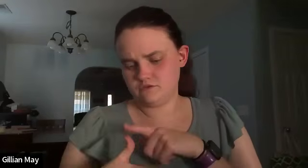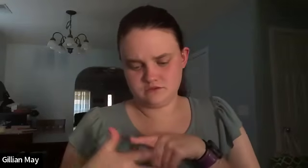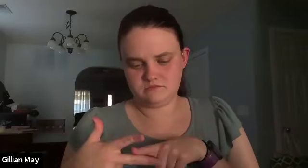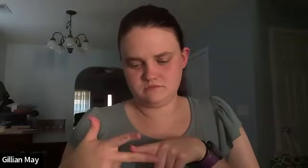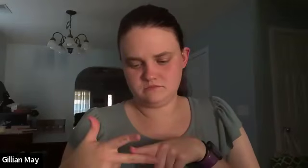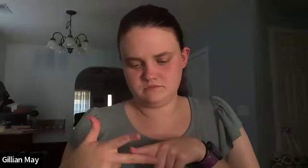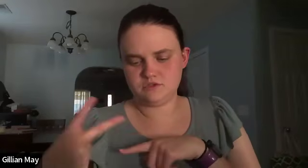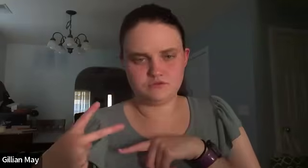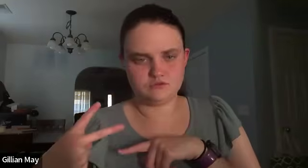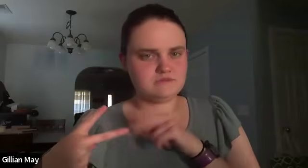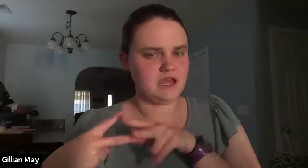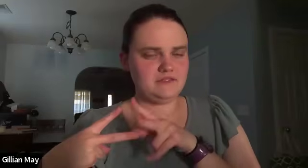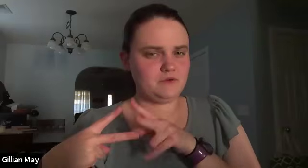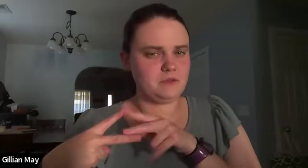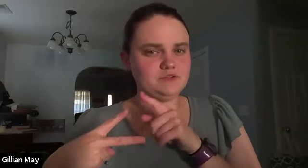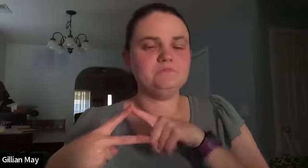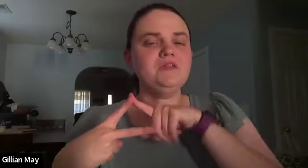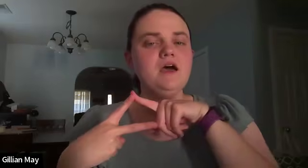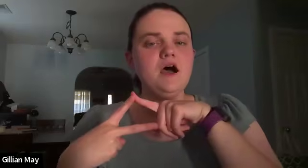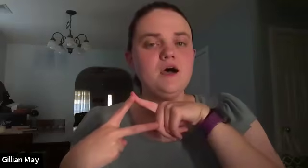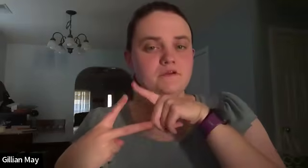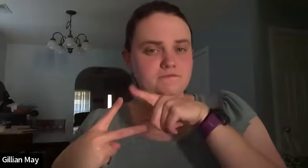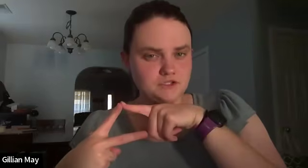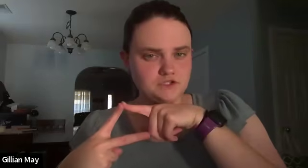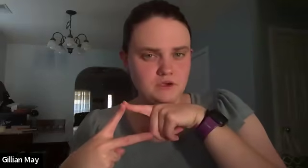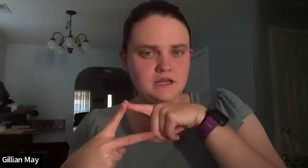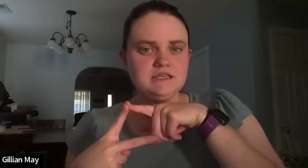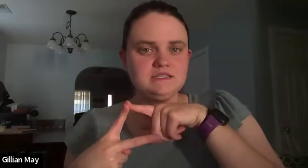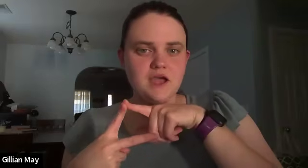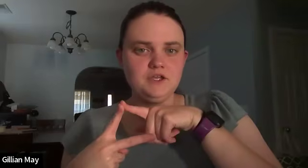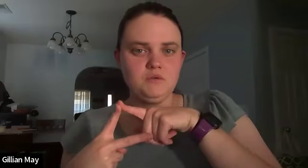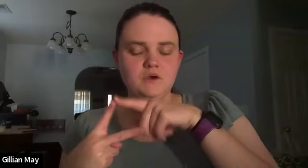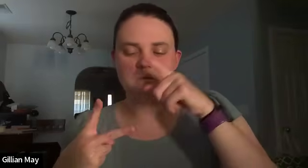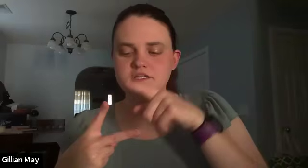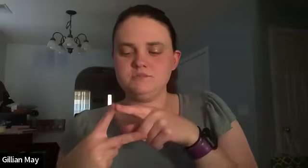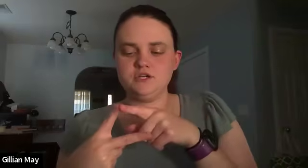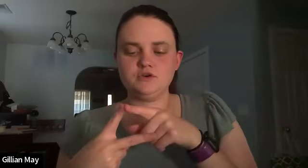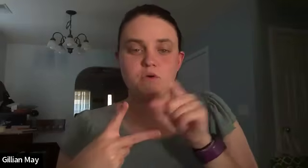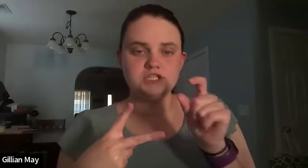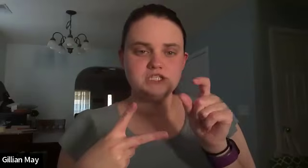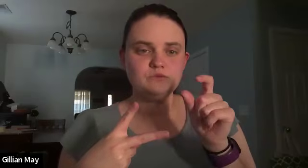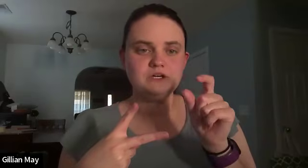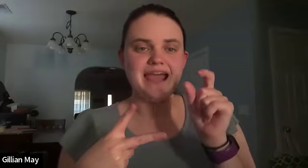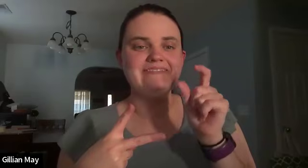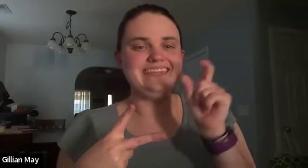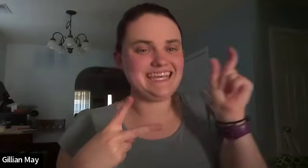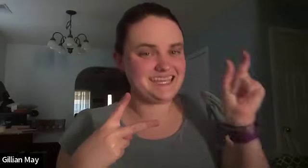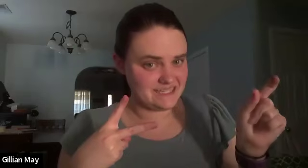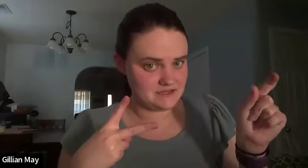there's two rules. I had to think for a minute which one. The first one is that you are going to put your question word at the end